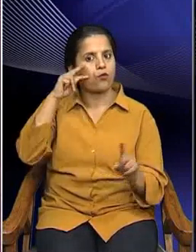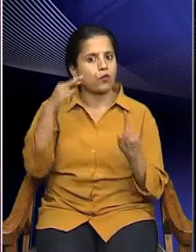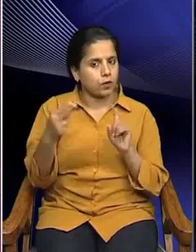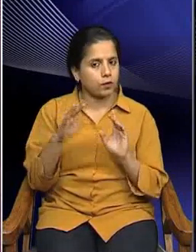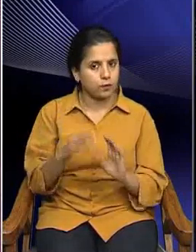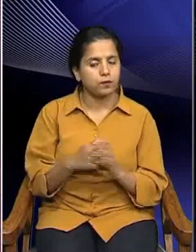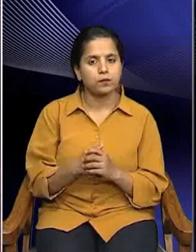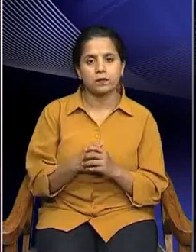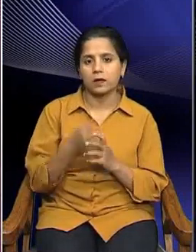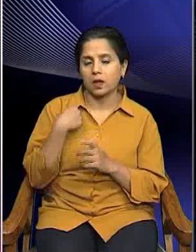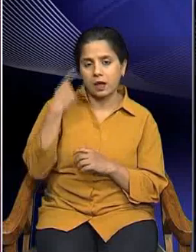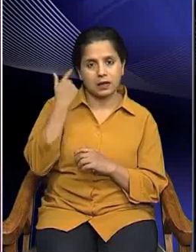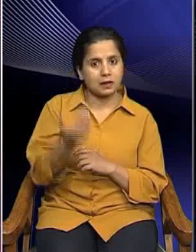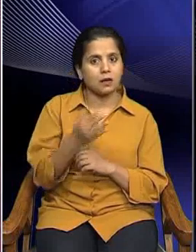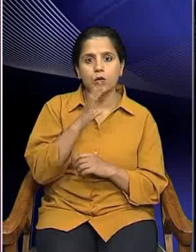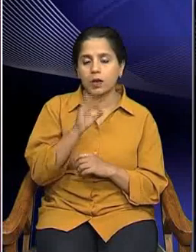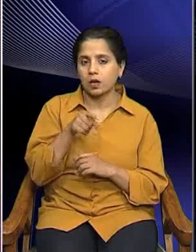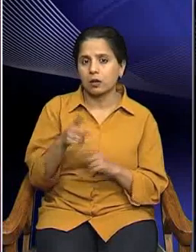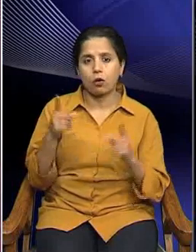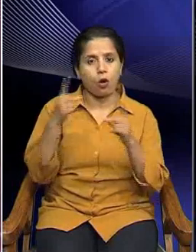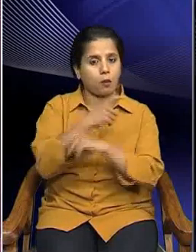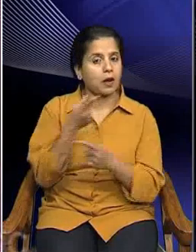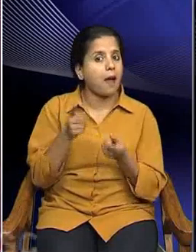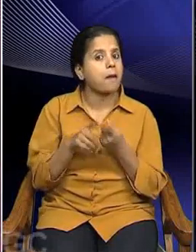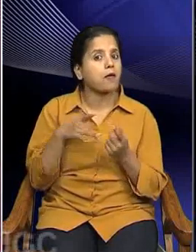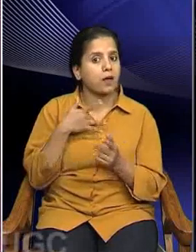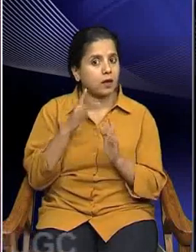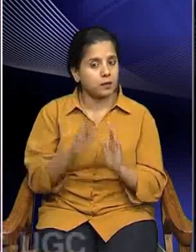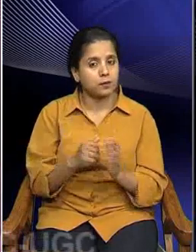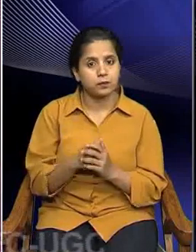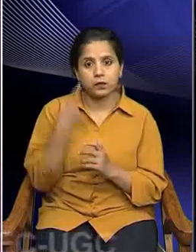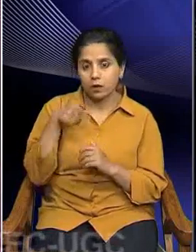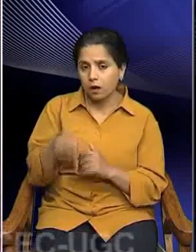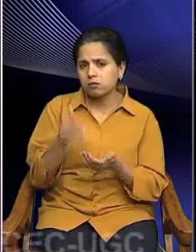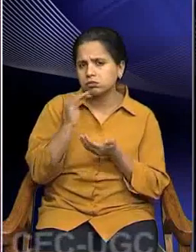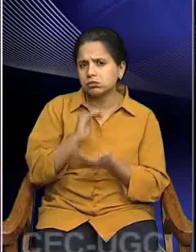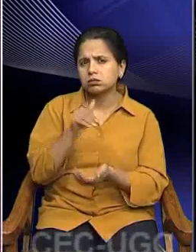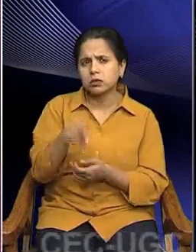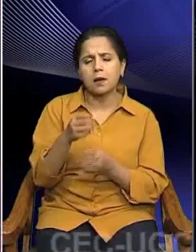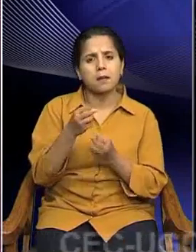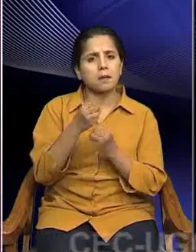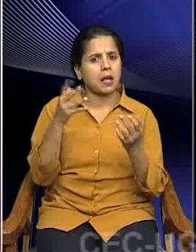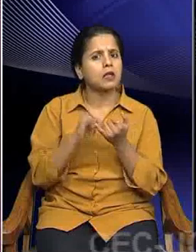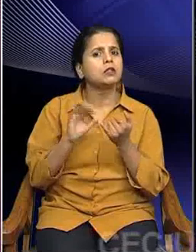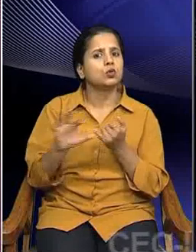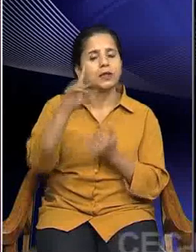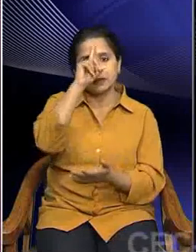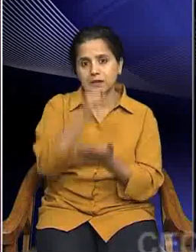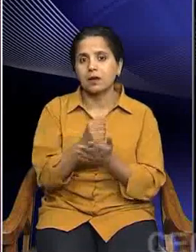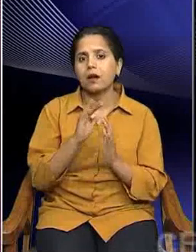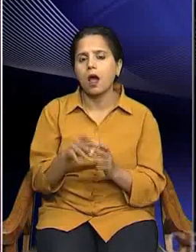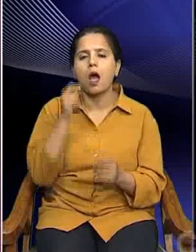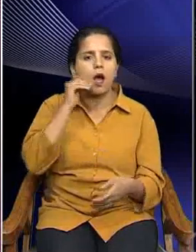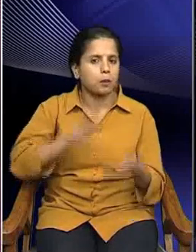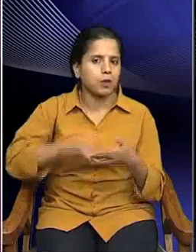So, this is really a very complex thing that, fertility is simply not a straight decision between, husband